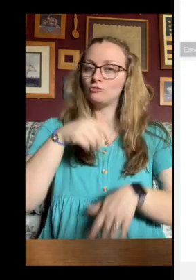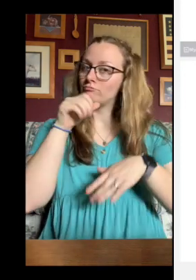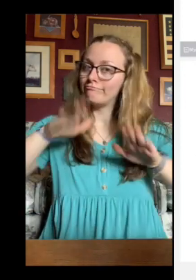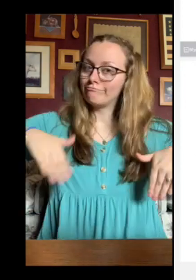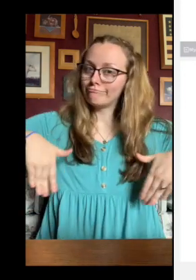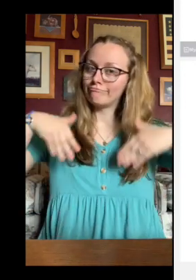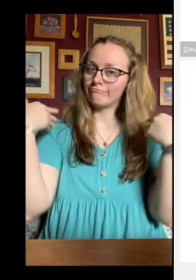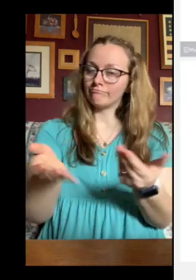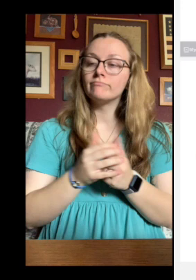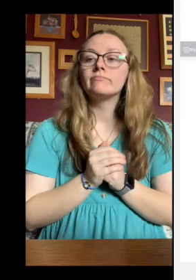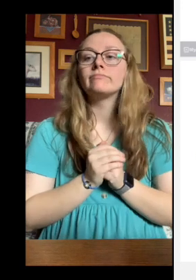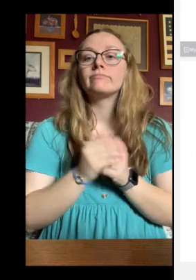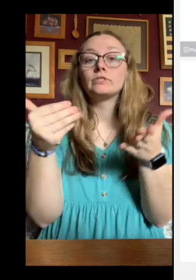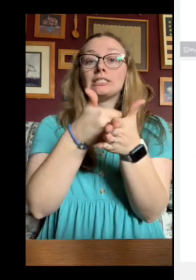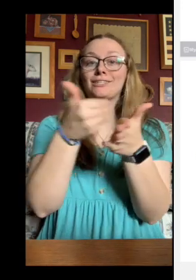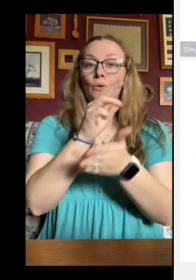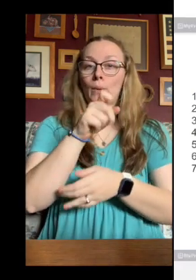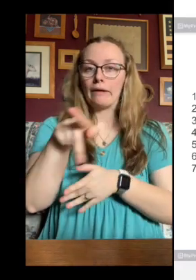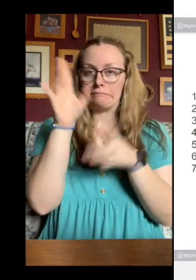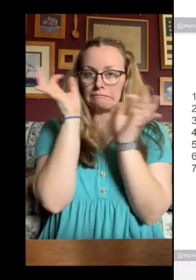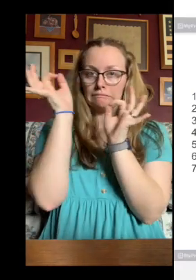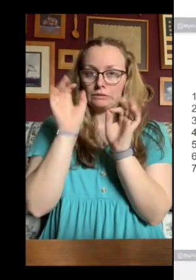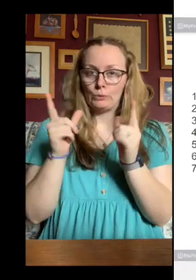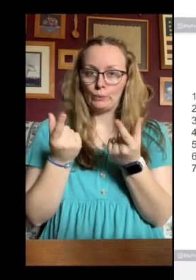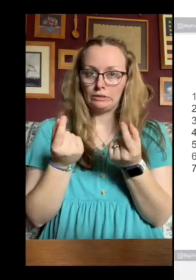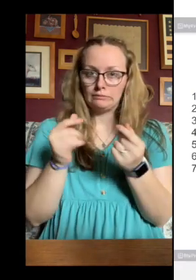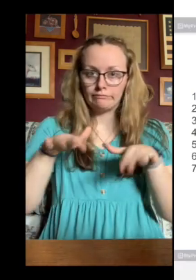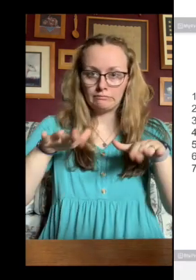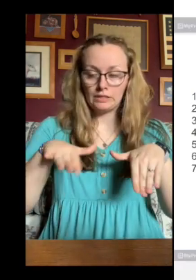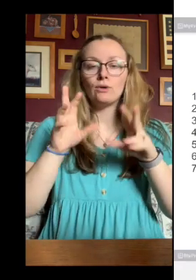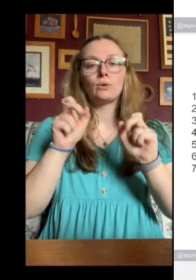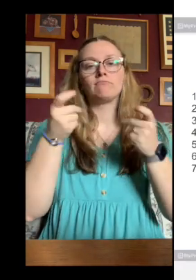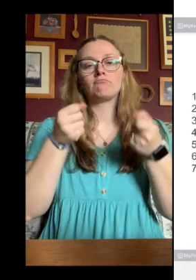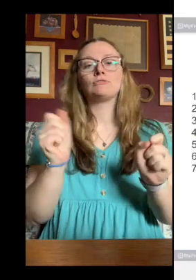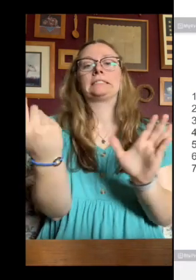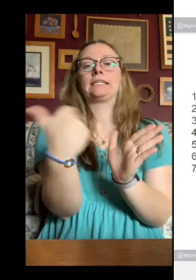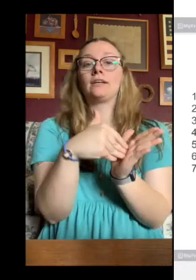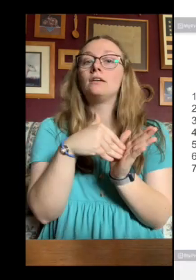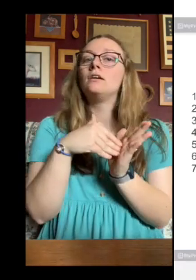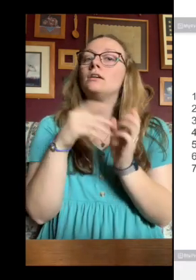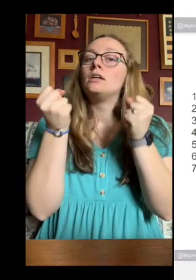Right. New app. Don't know what I'm doing yet, so... Alright, let's try this again. So,